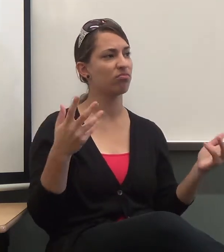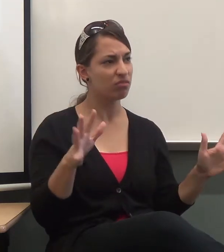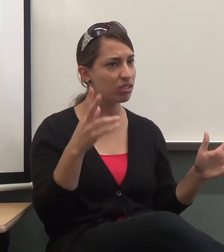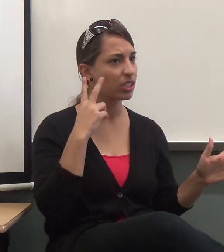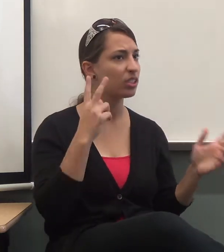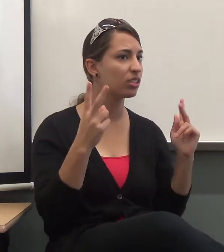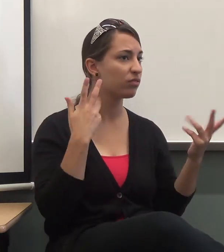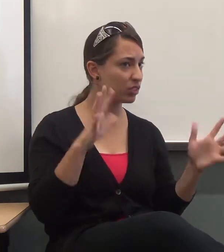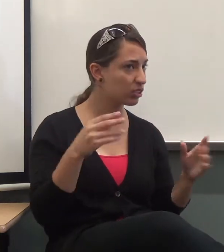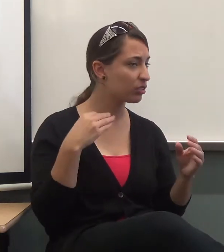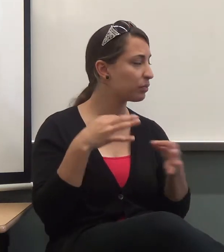subordinating conjunction.